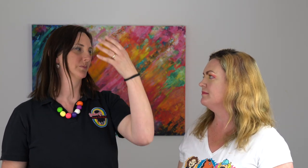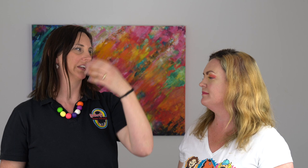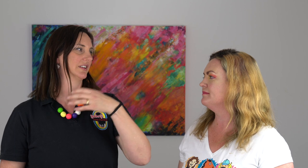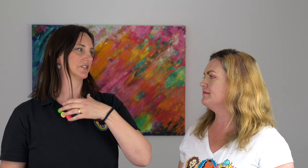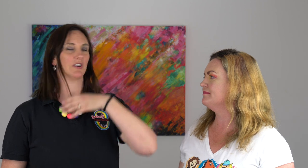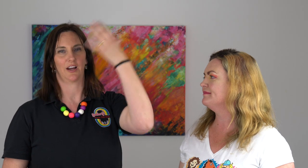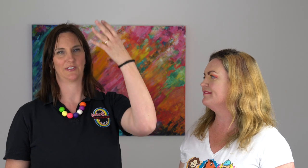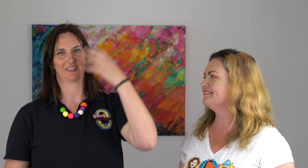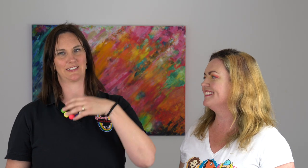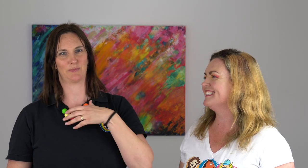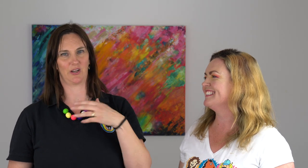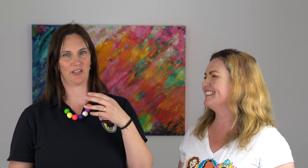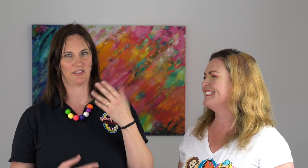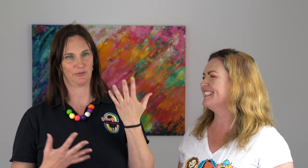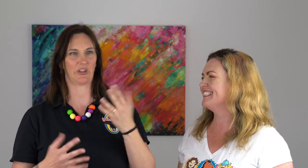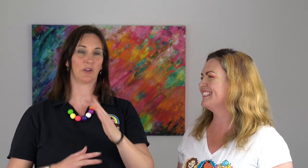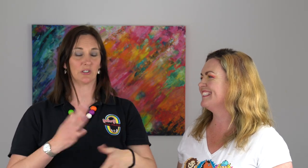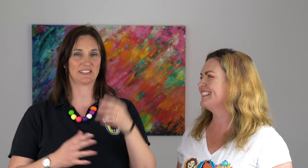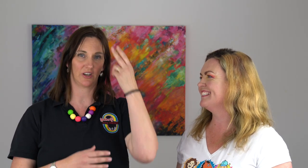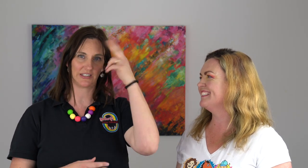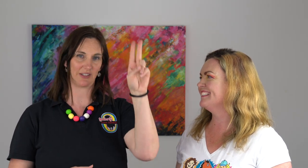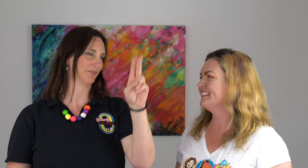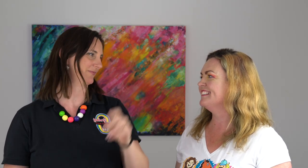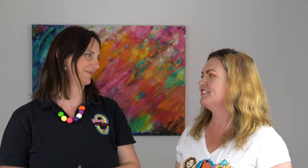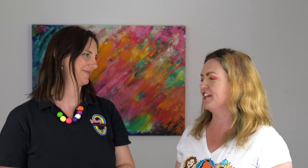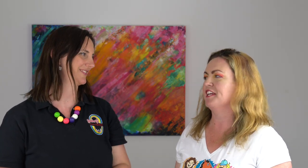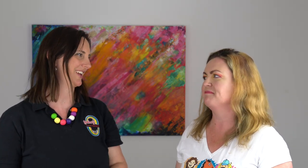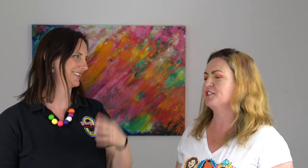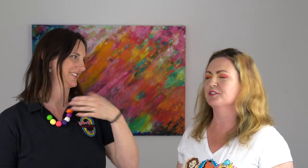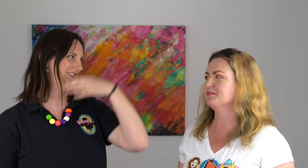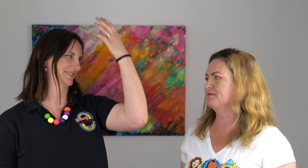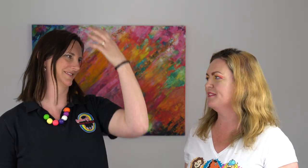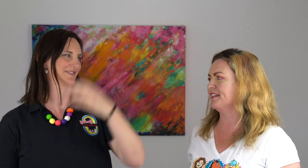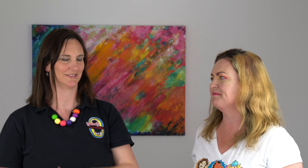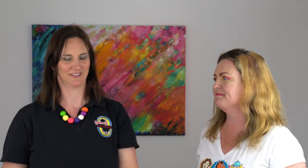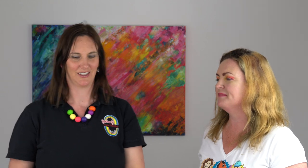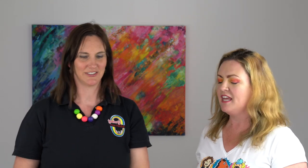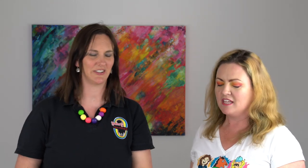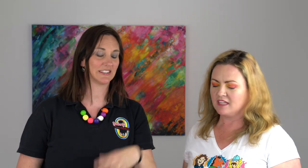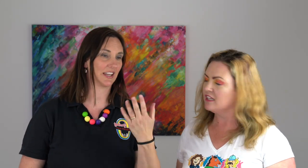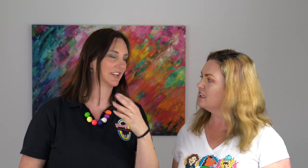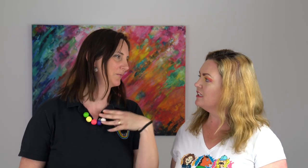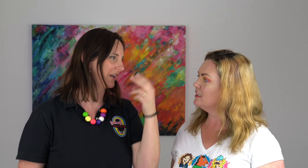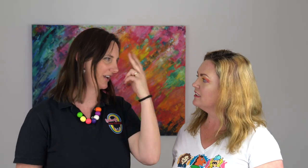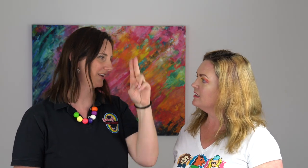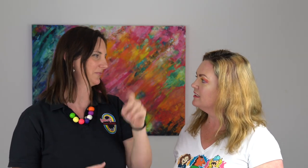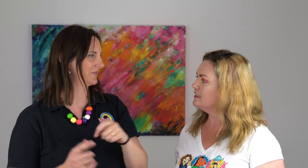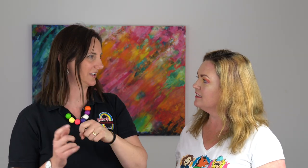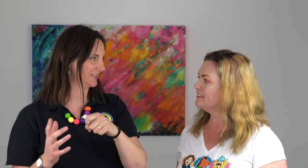me Giraffe. So that's my, well, they call it a sign name. Sign name, yeah, sure. So, yeah. So you'd say, yeah, my name is,